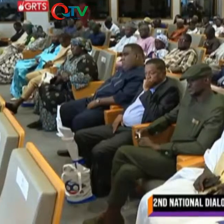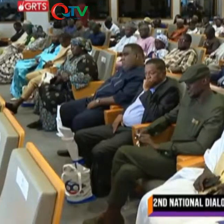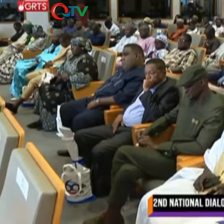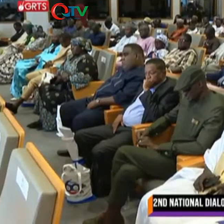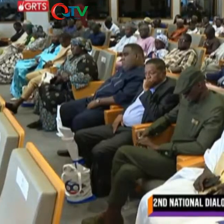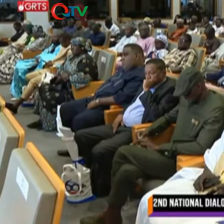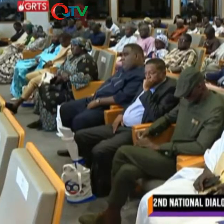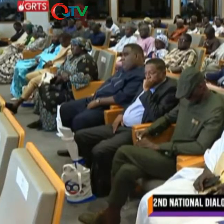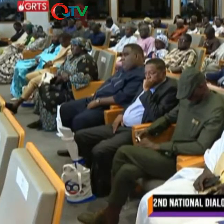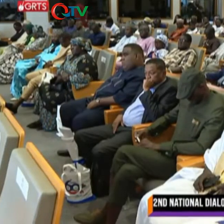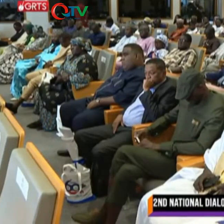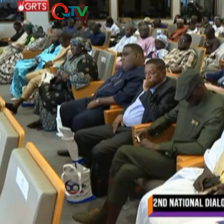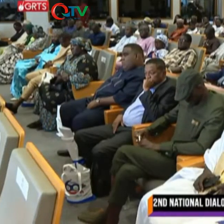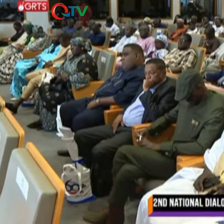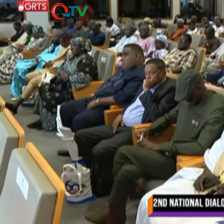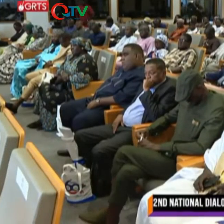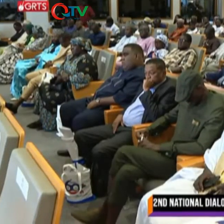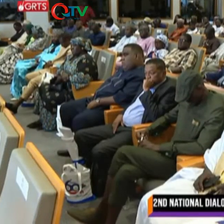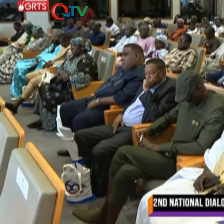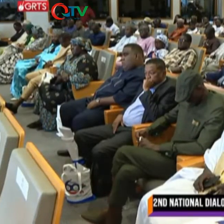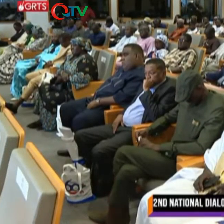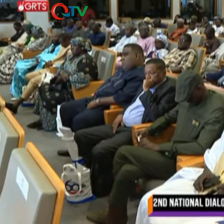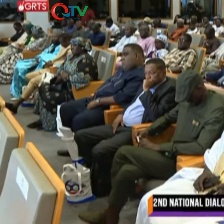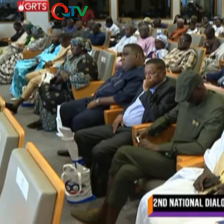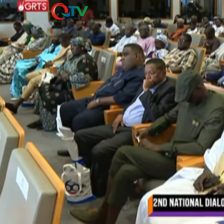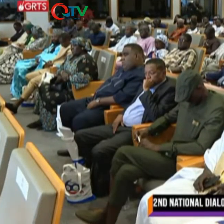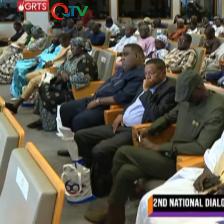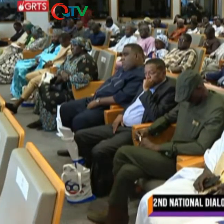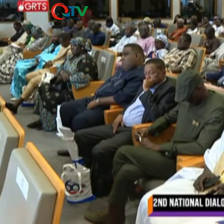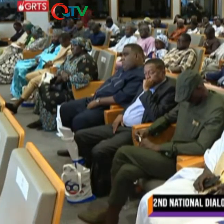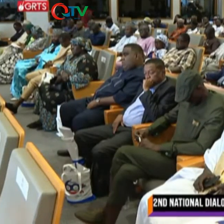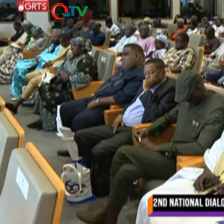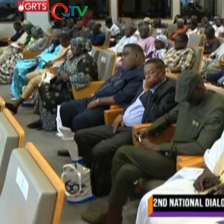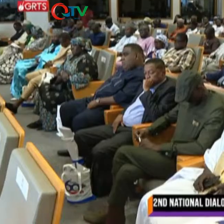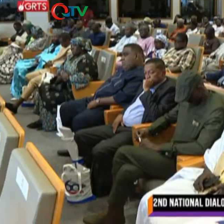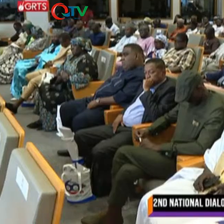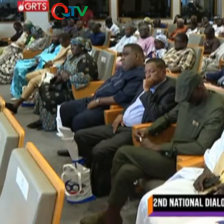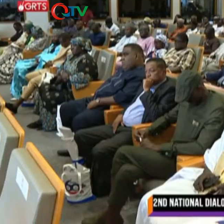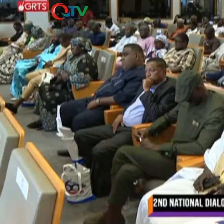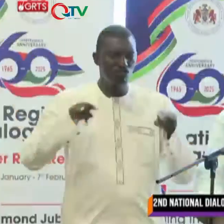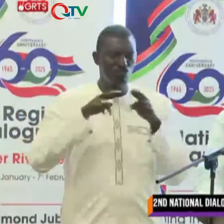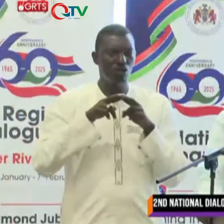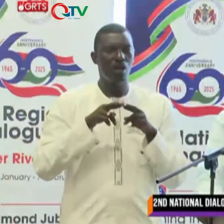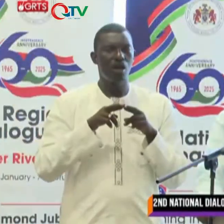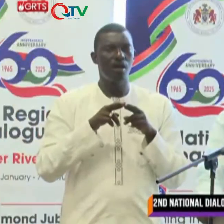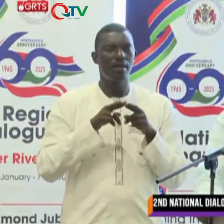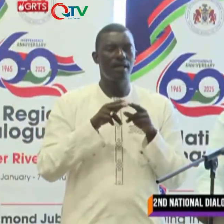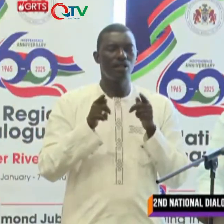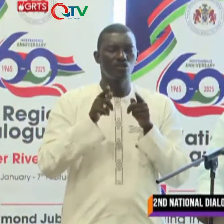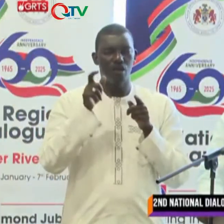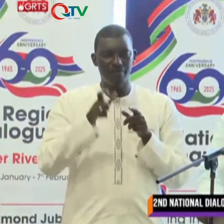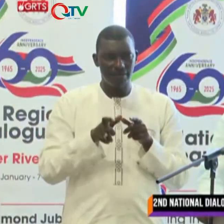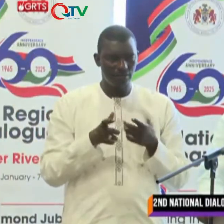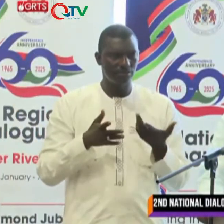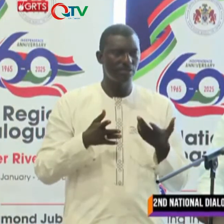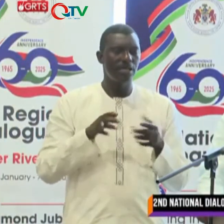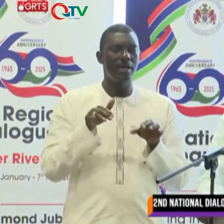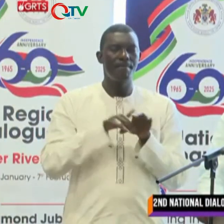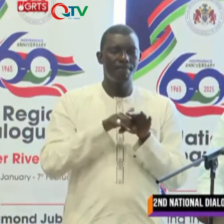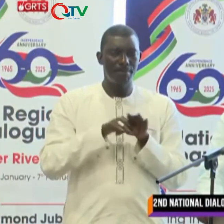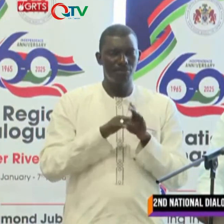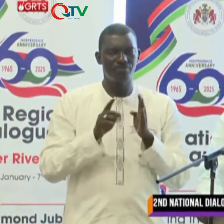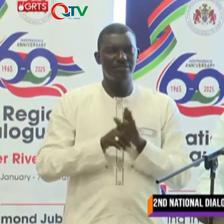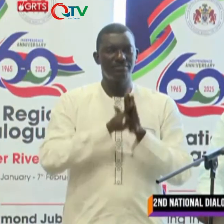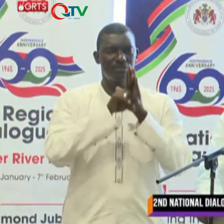Lord Mayors of Banjul and Kanifing Municipality, regional governors, members of the Diplomatic and Consular